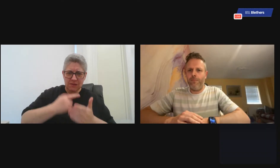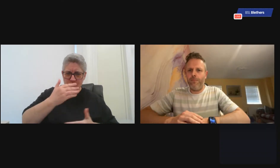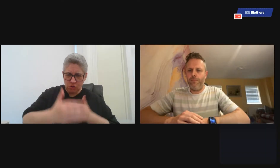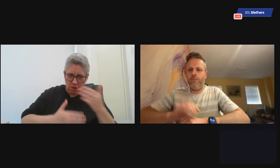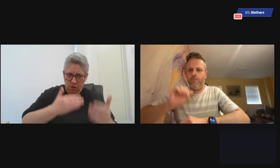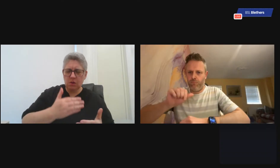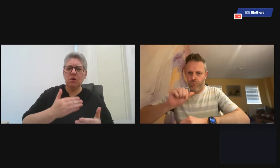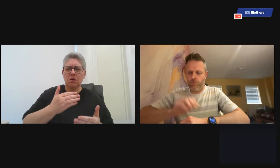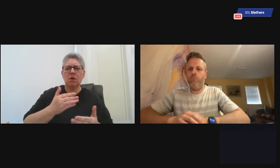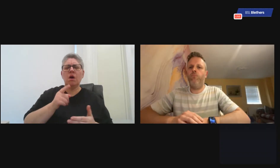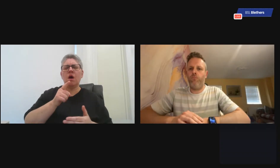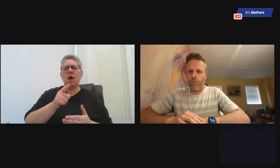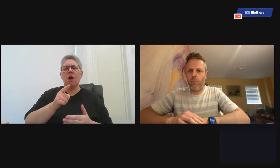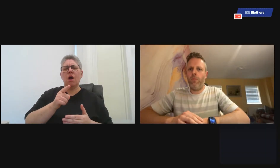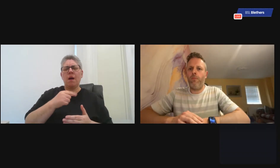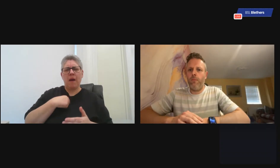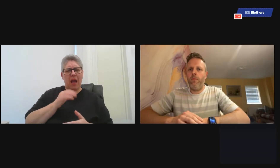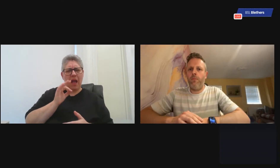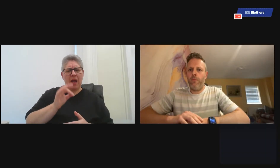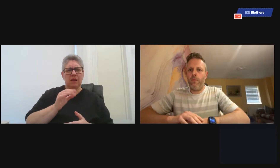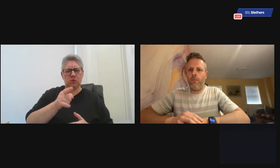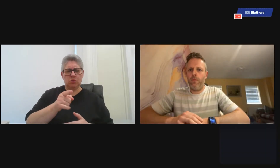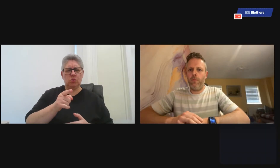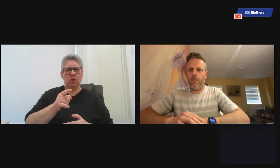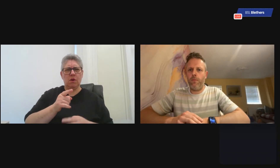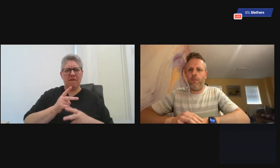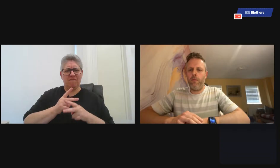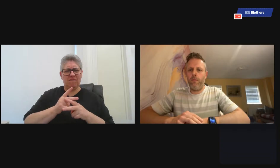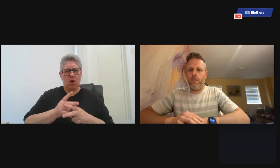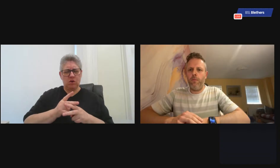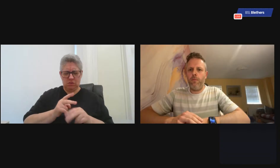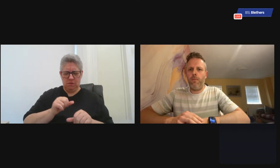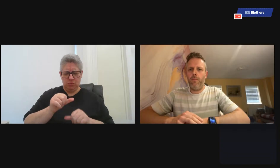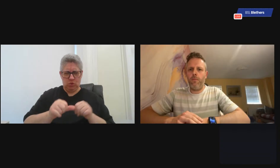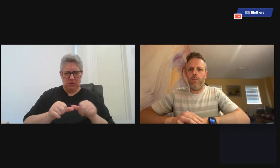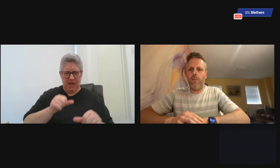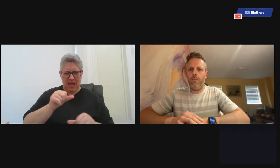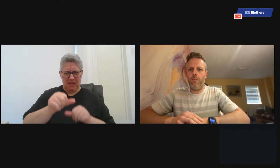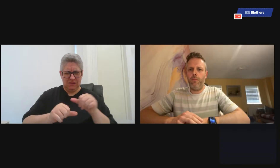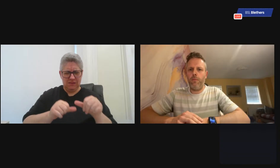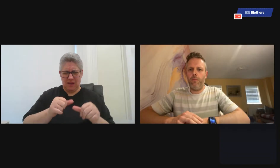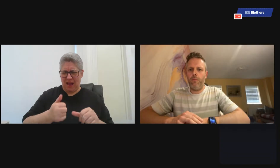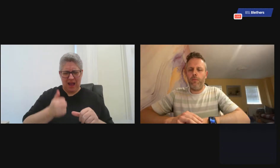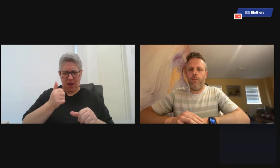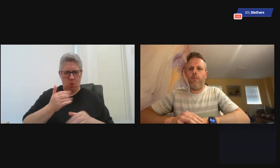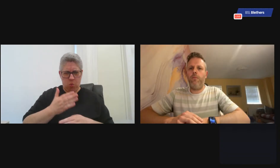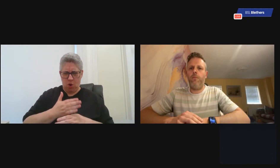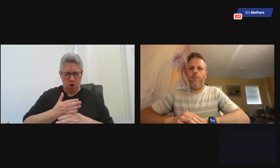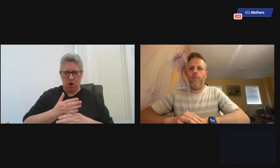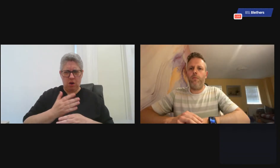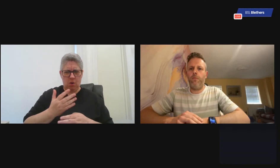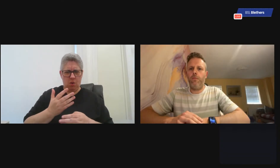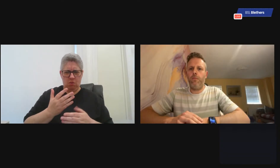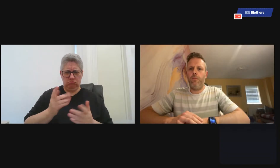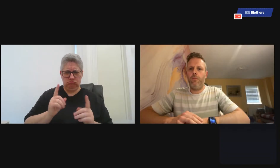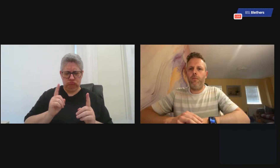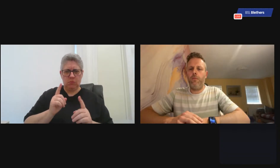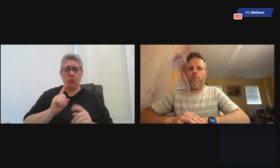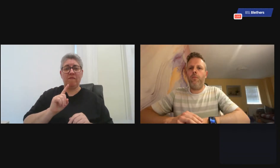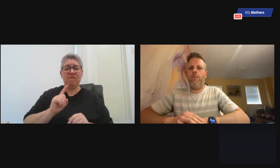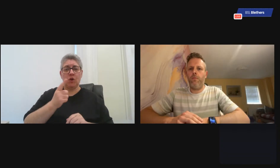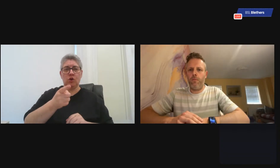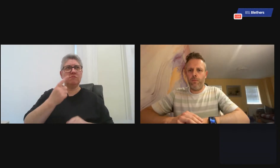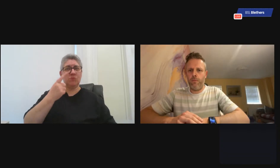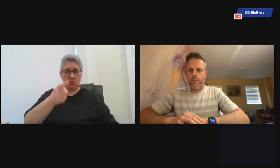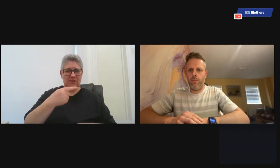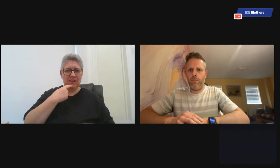Okay, so quite a lot of information about your background and why you've made that decision and so on. And so in terms of the